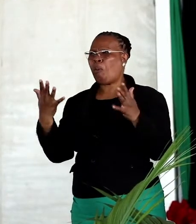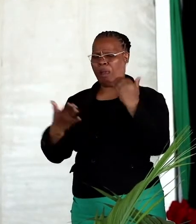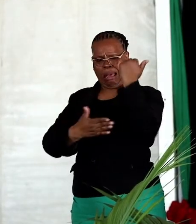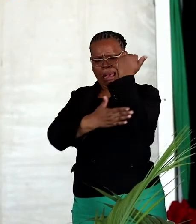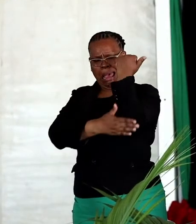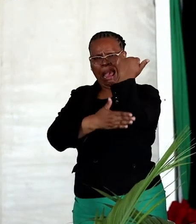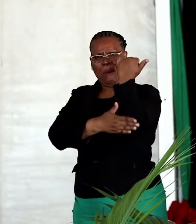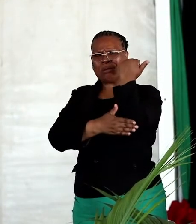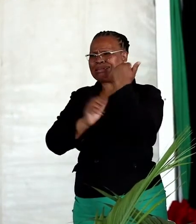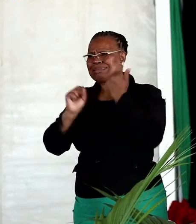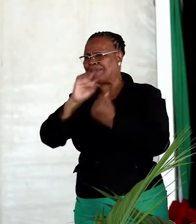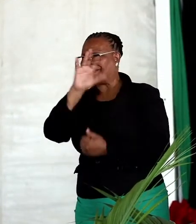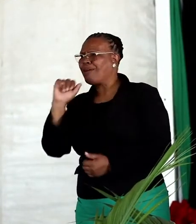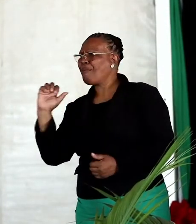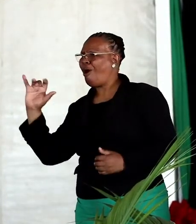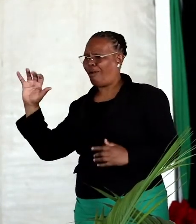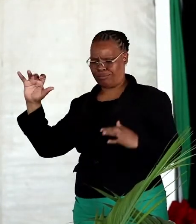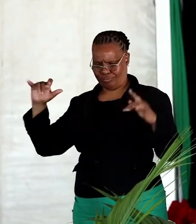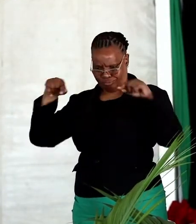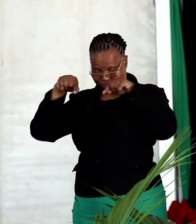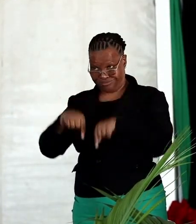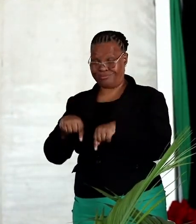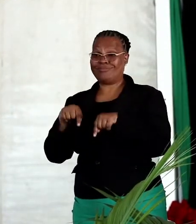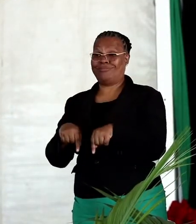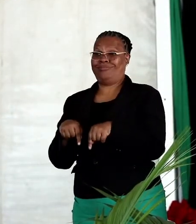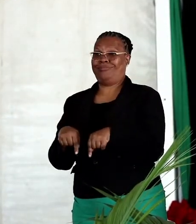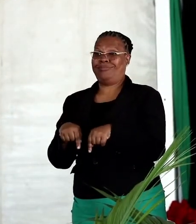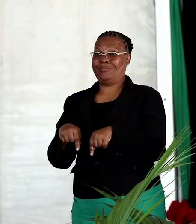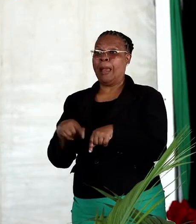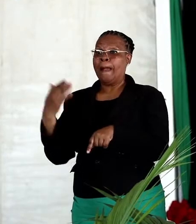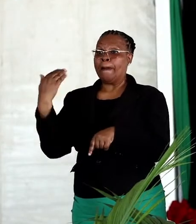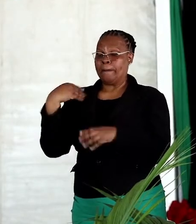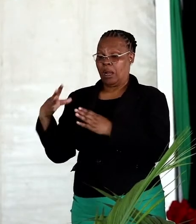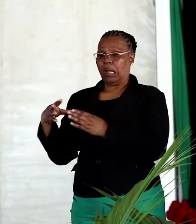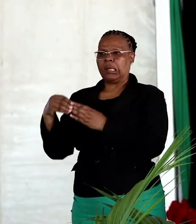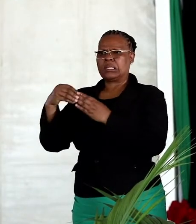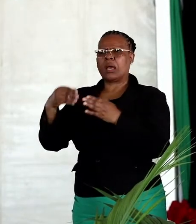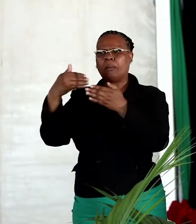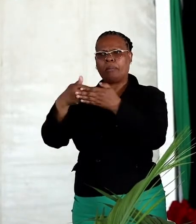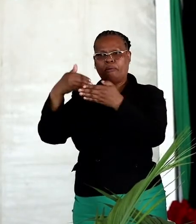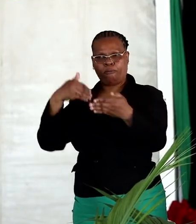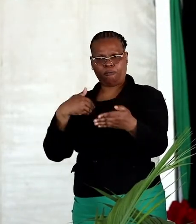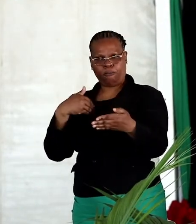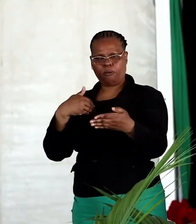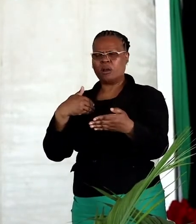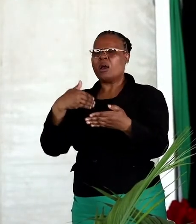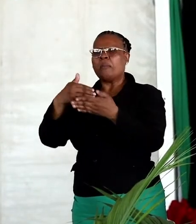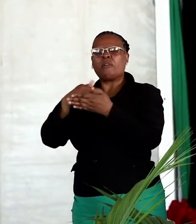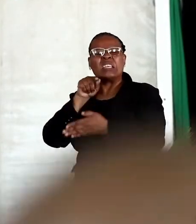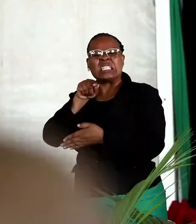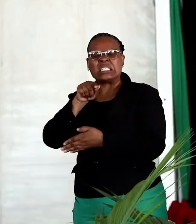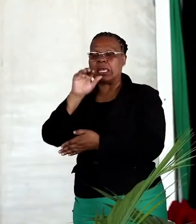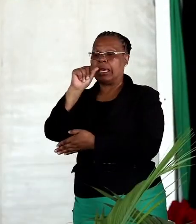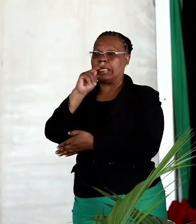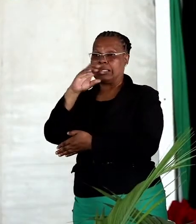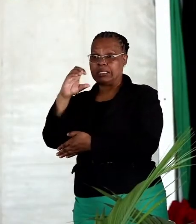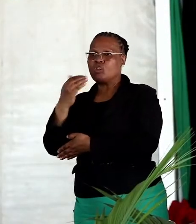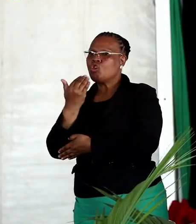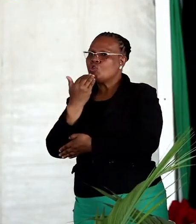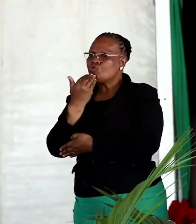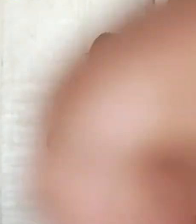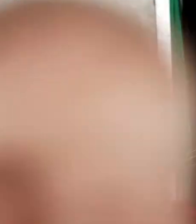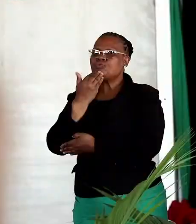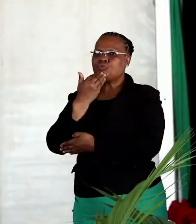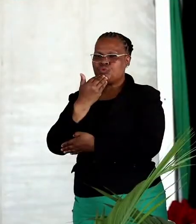people, they gathered, and the leadership of that time of the African National Congress was the